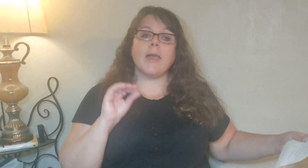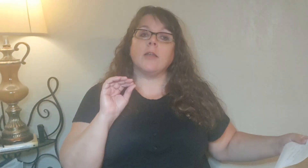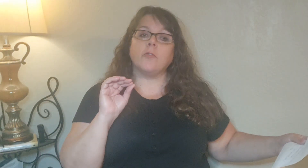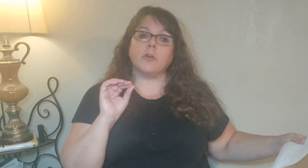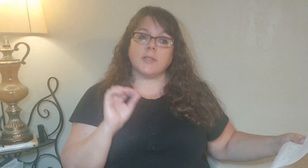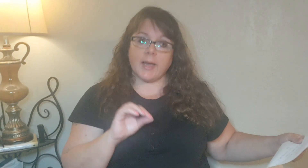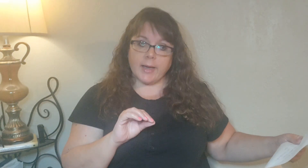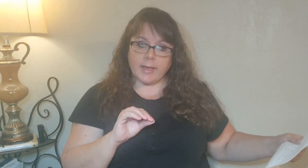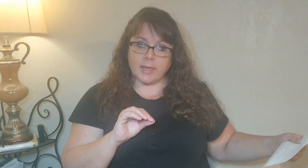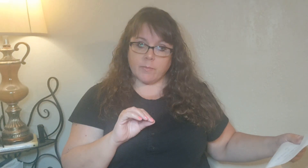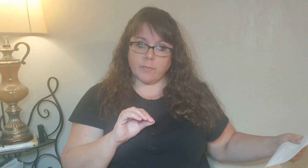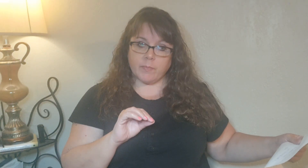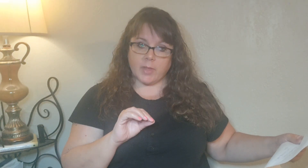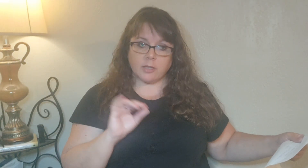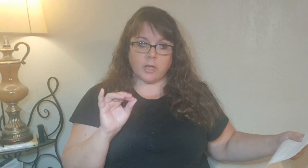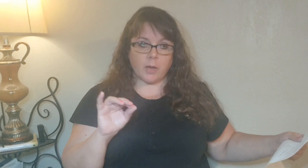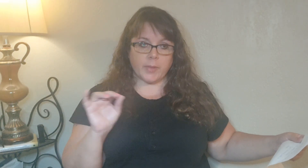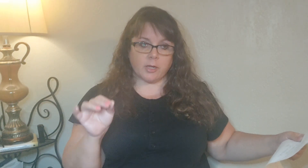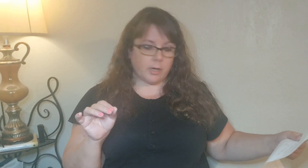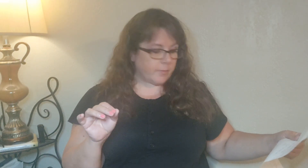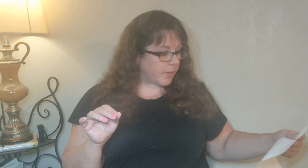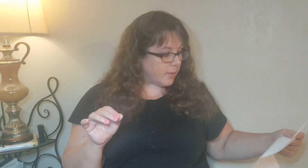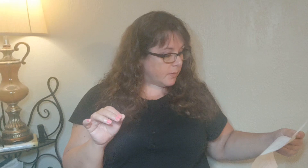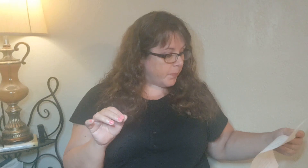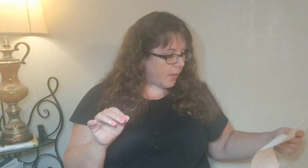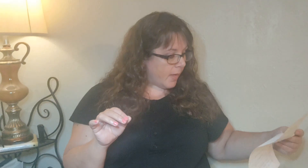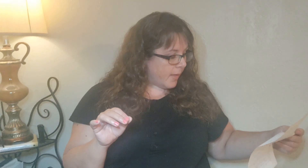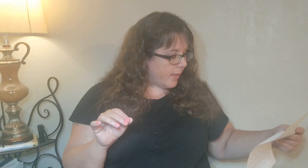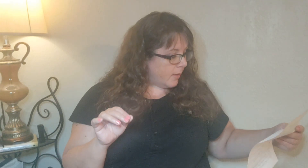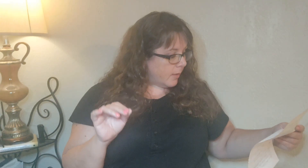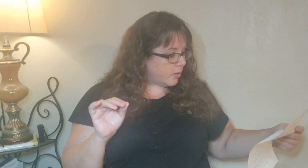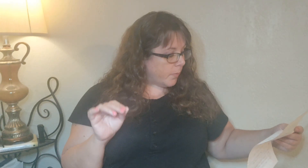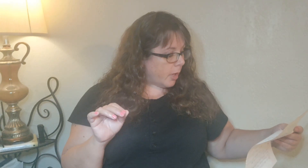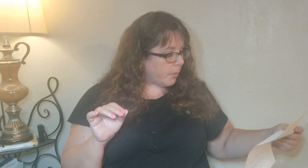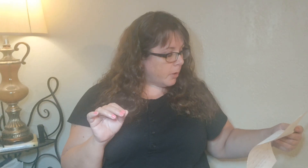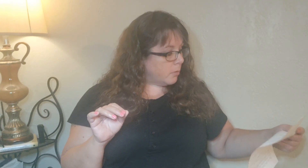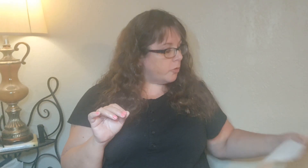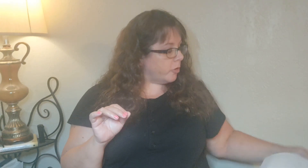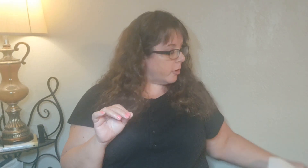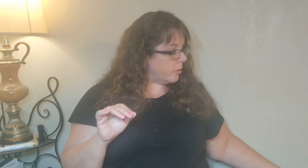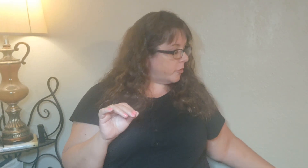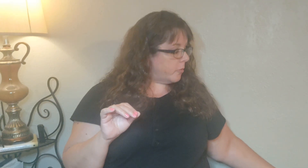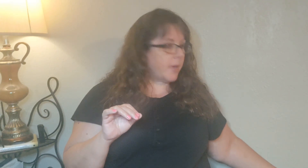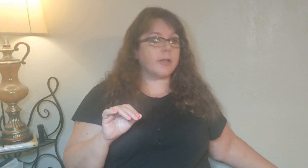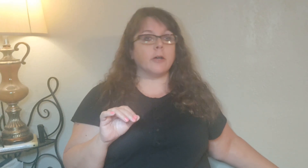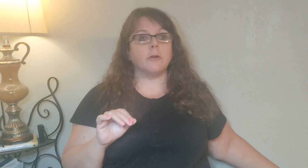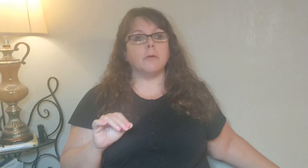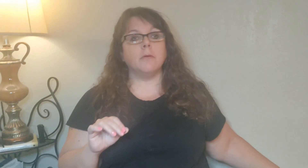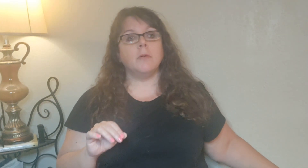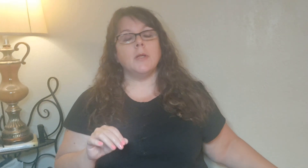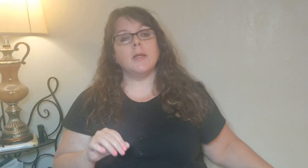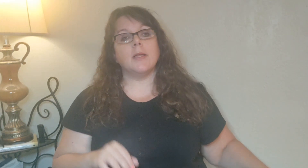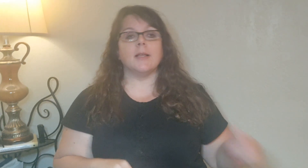And for time, in topic comment, tomorrow church we go